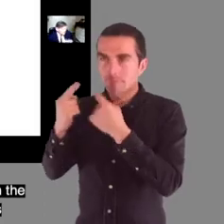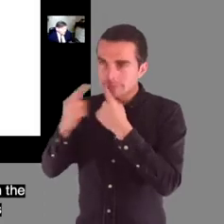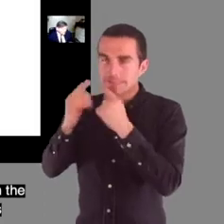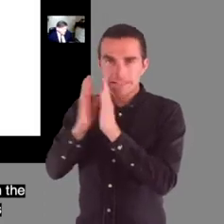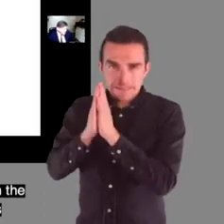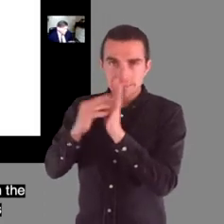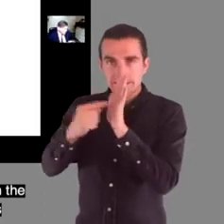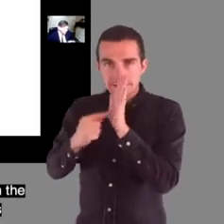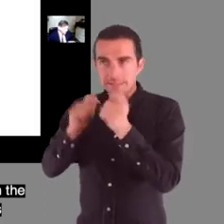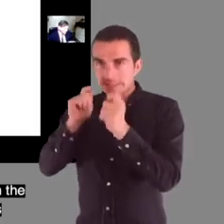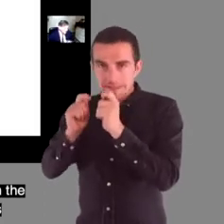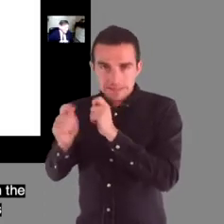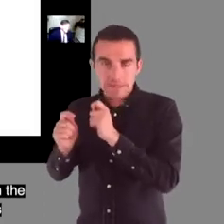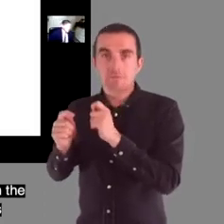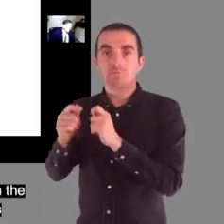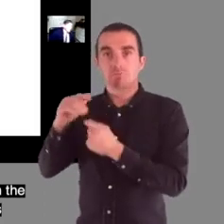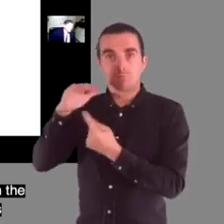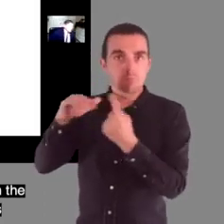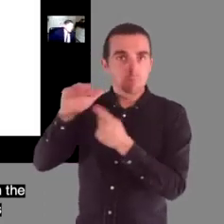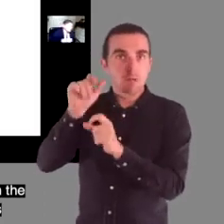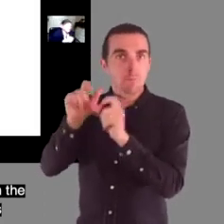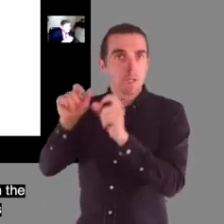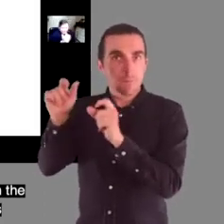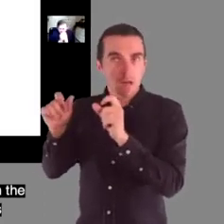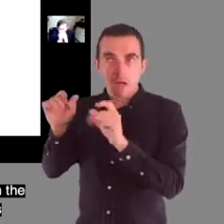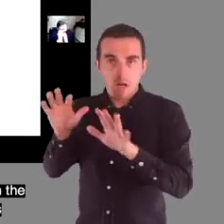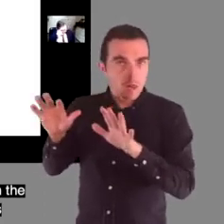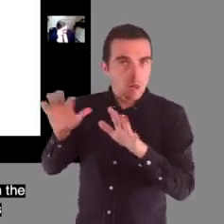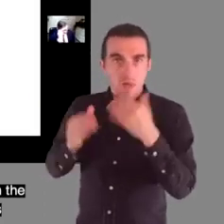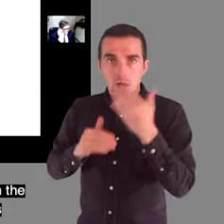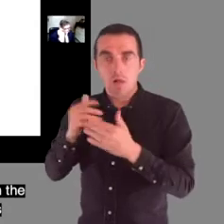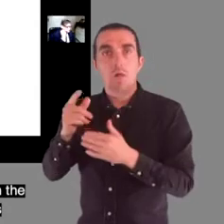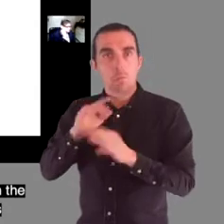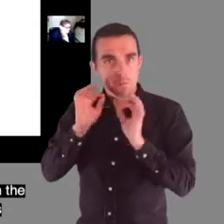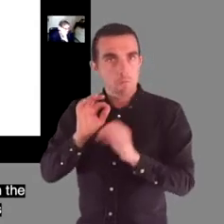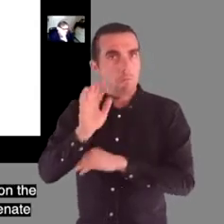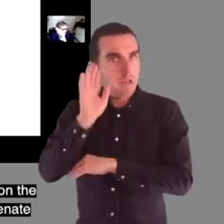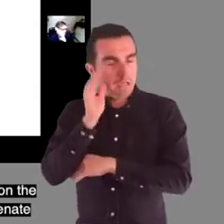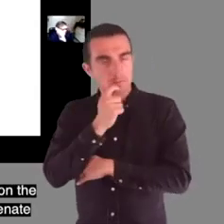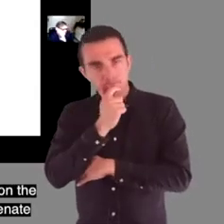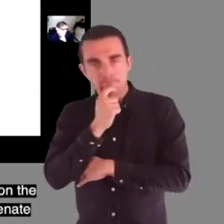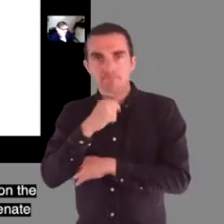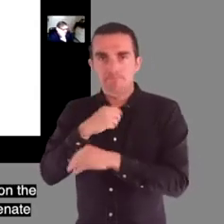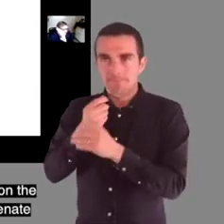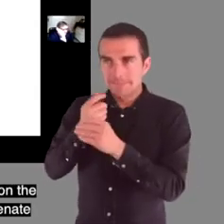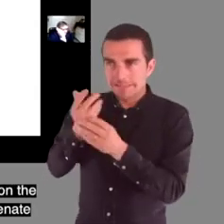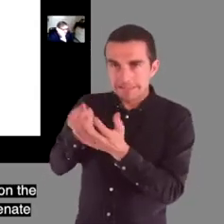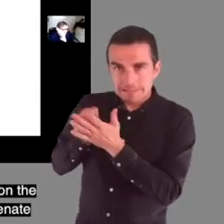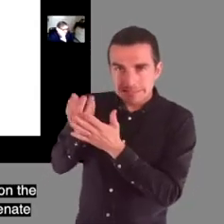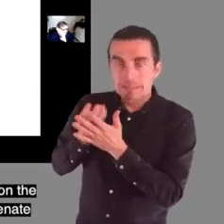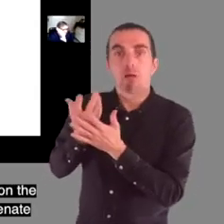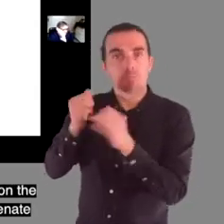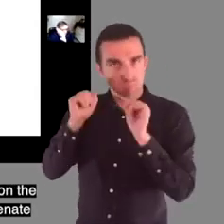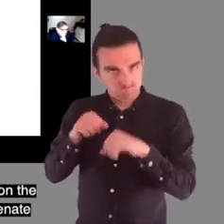improving the legislation with the Senate, and the senators really listened to and